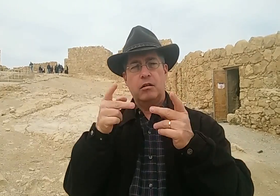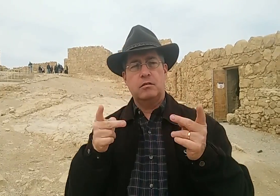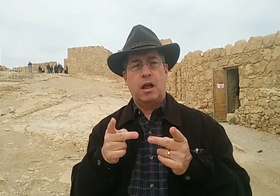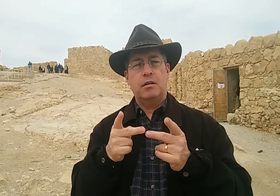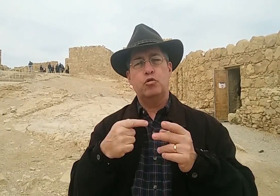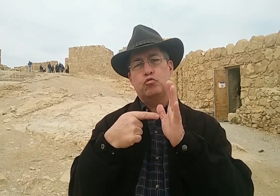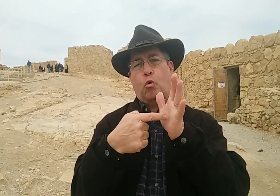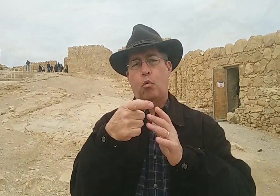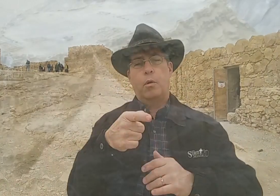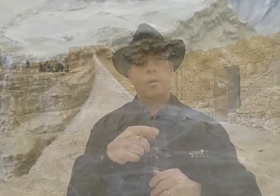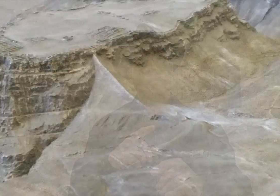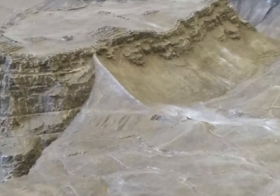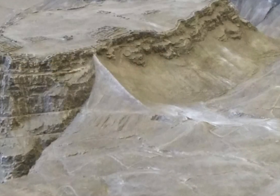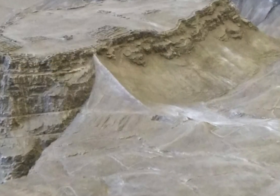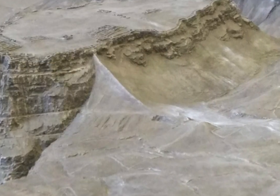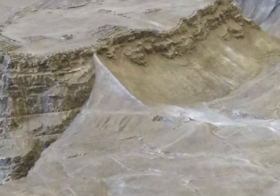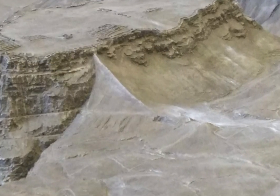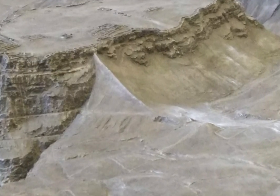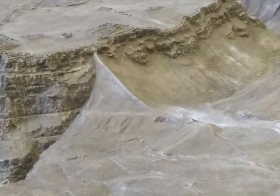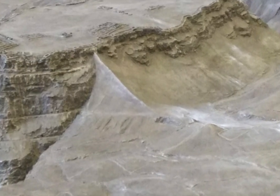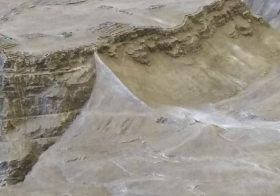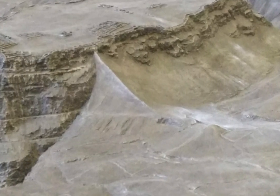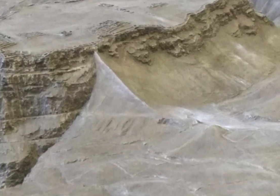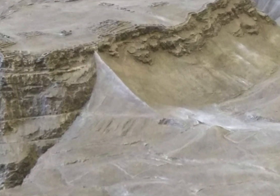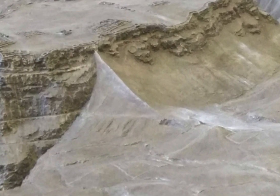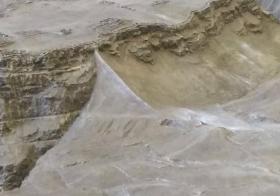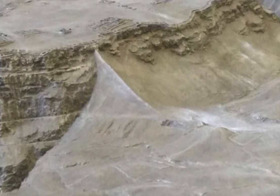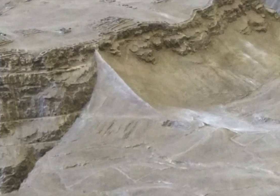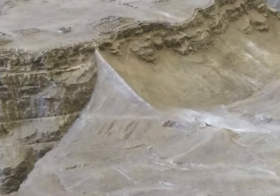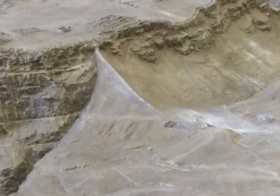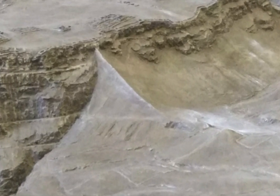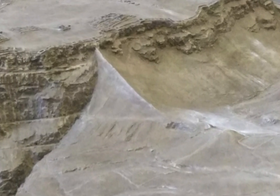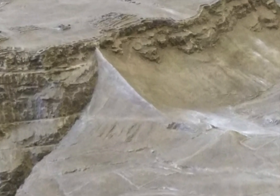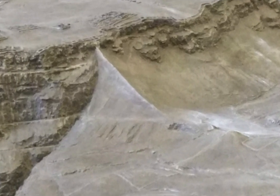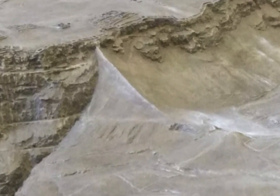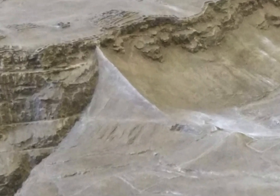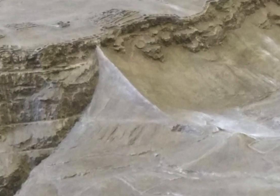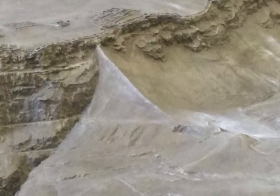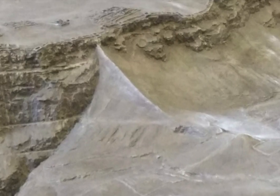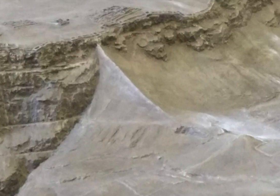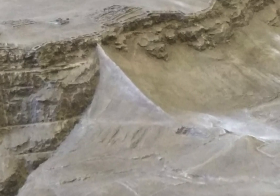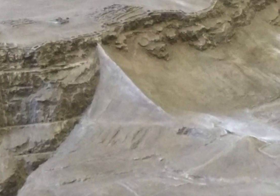over on the other side, we'll see that. It does look like this from the model.